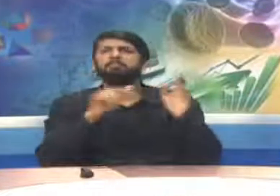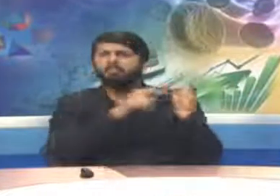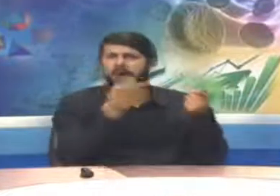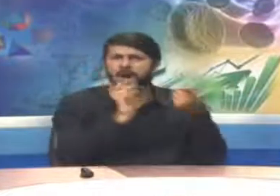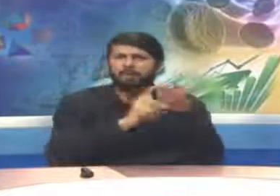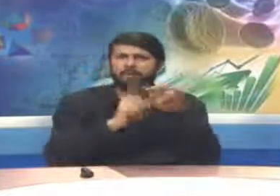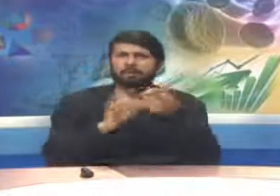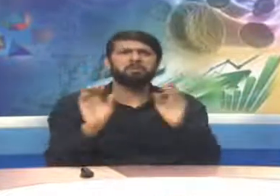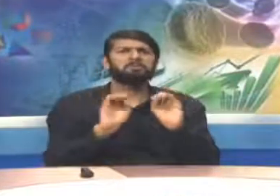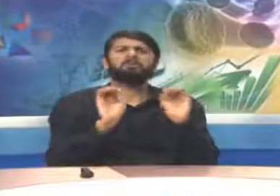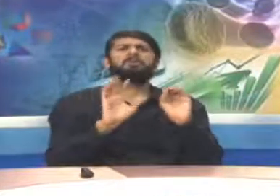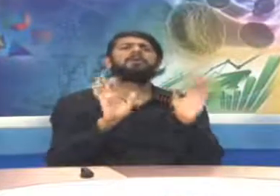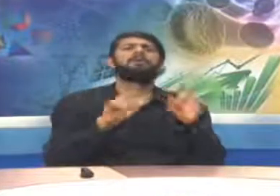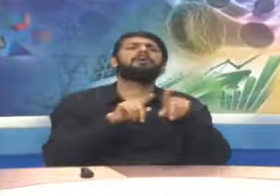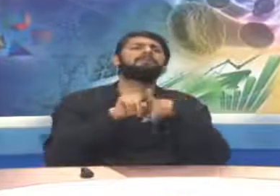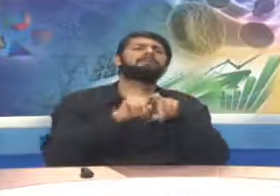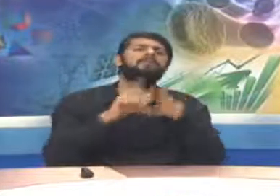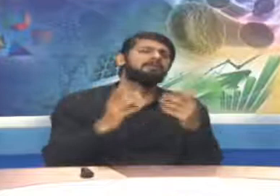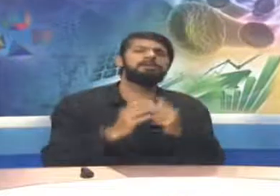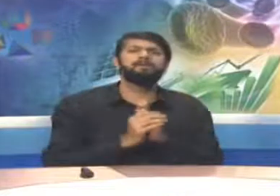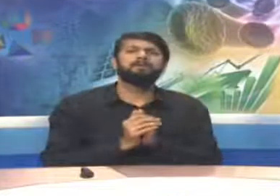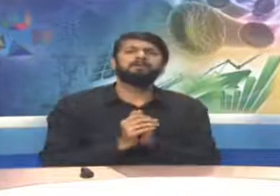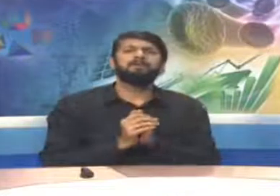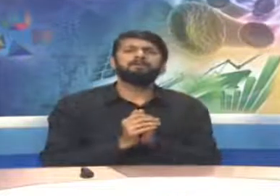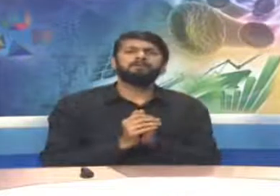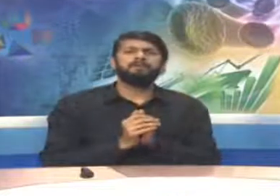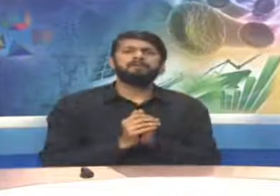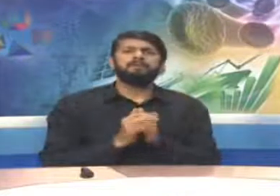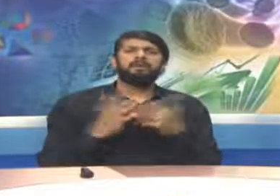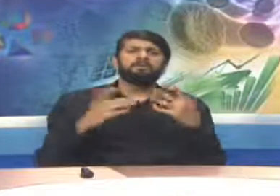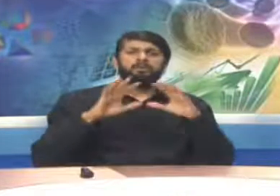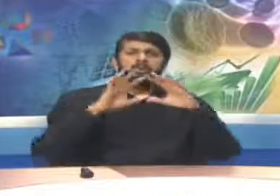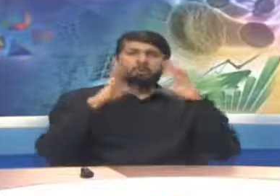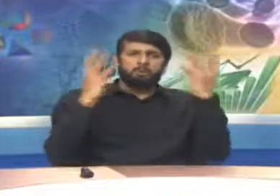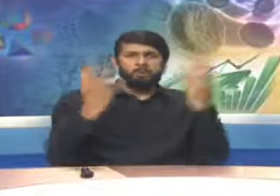First is nothing happens in the world on its own.